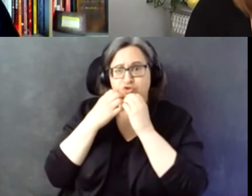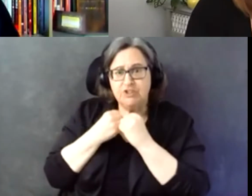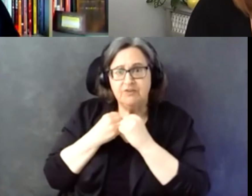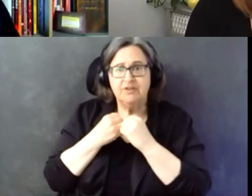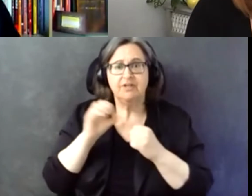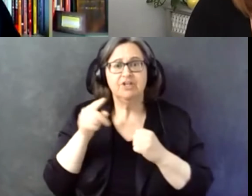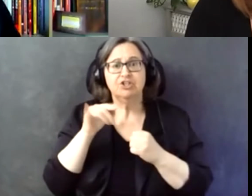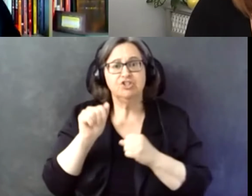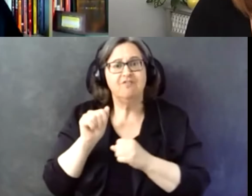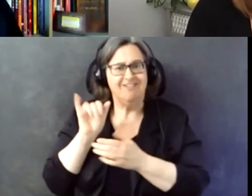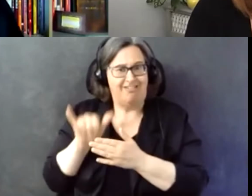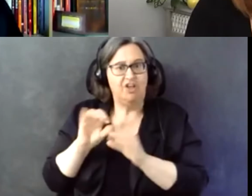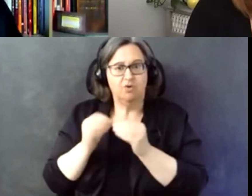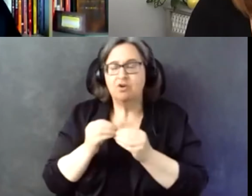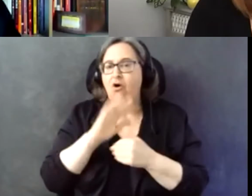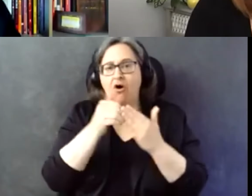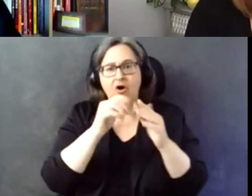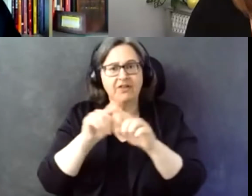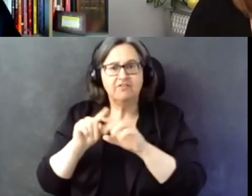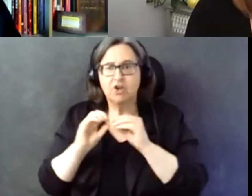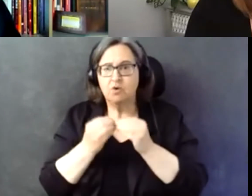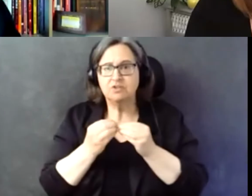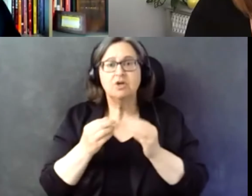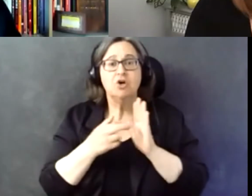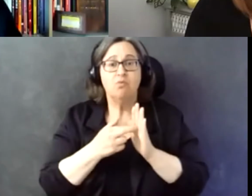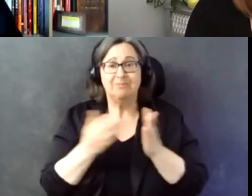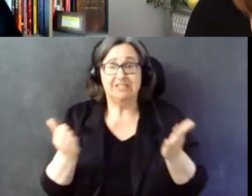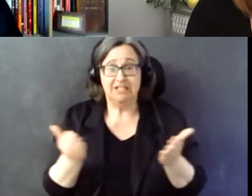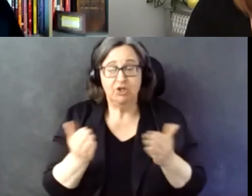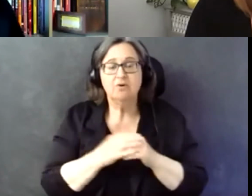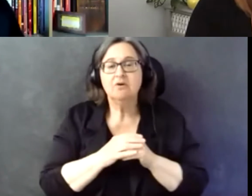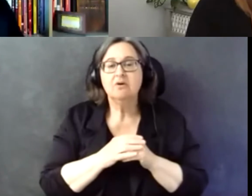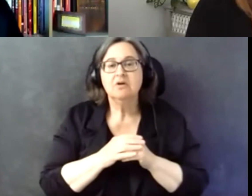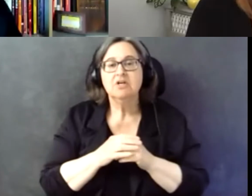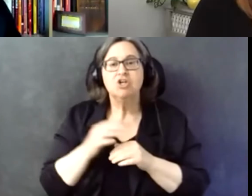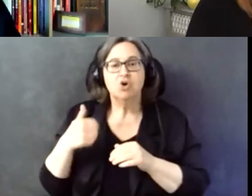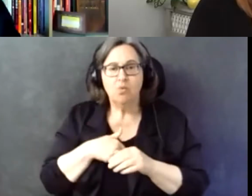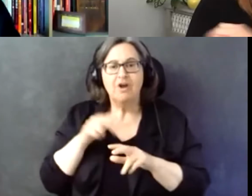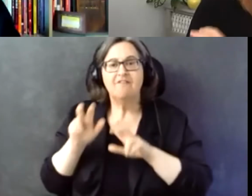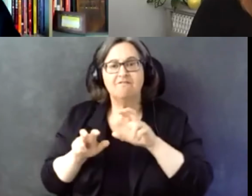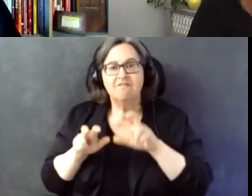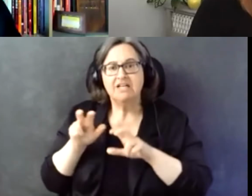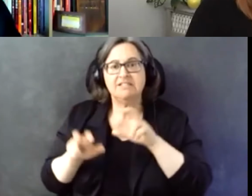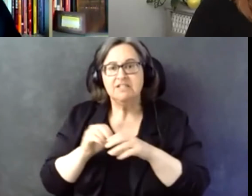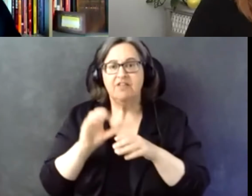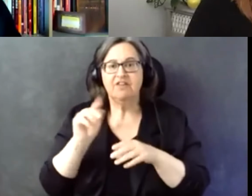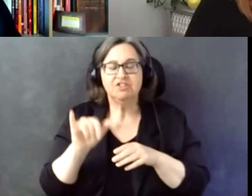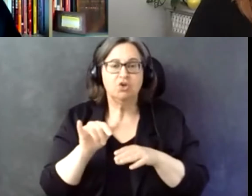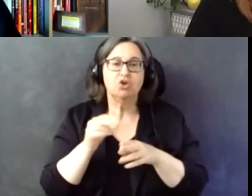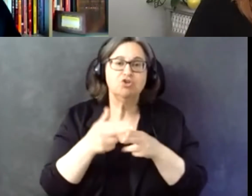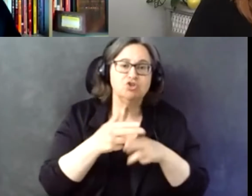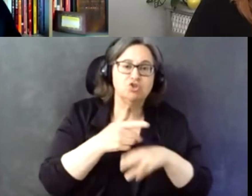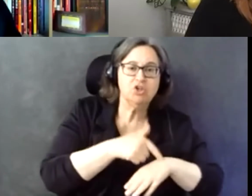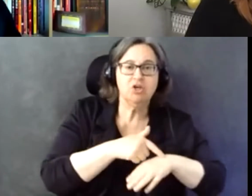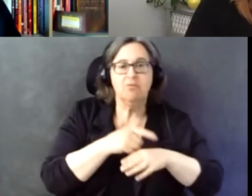sophia's organization and all the organizations of the people who are represented on this call we're investing in the city in a short-term and long-term